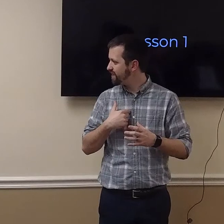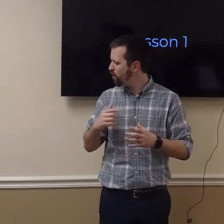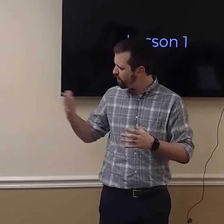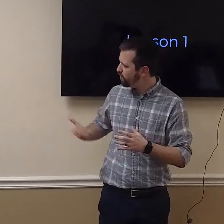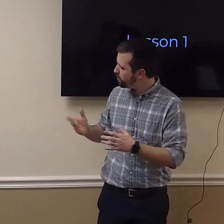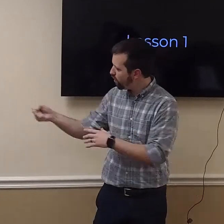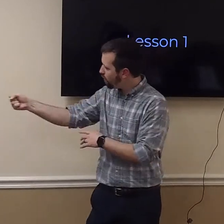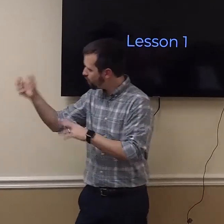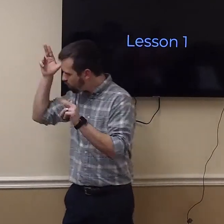introduced you.